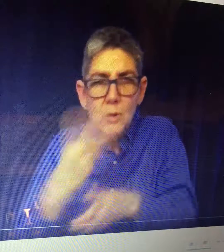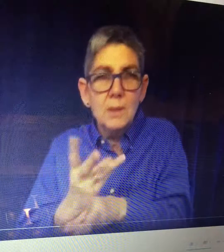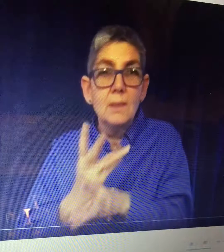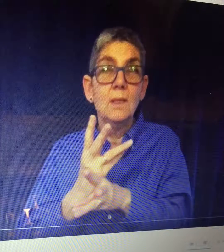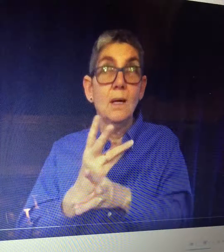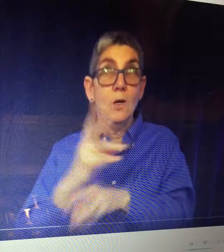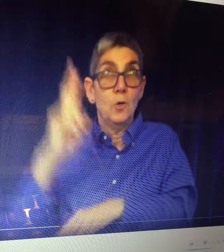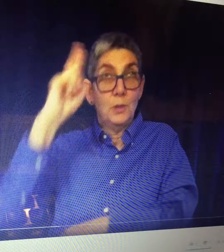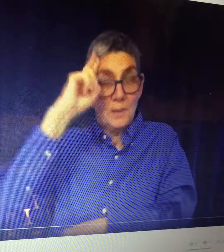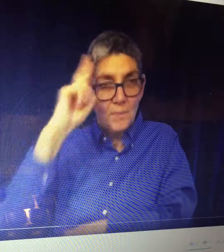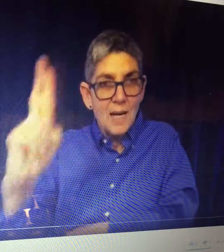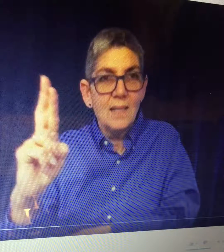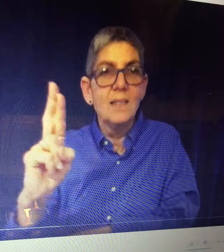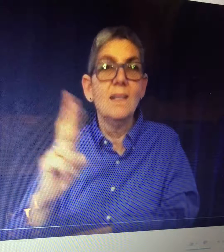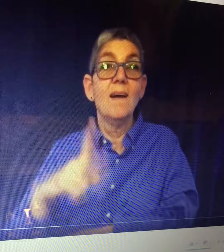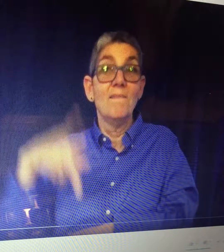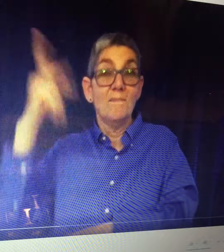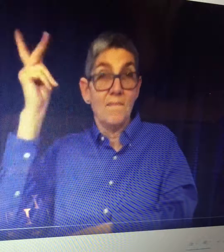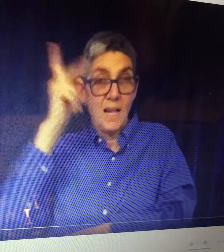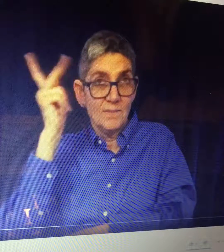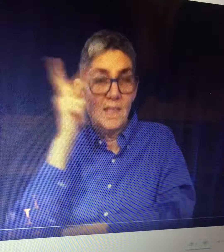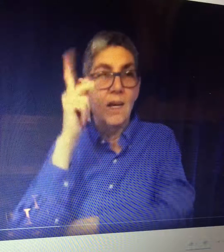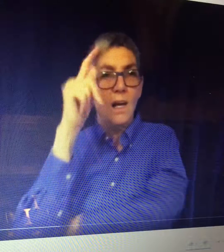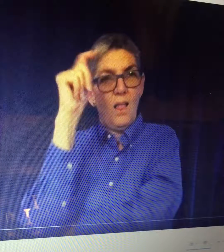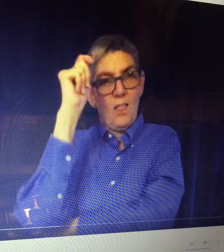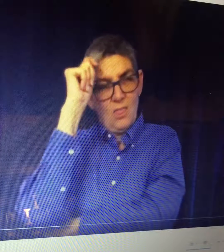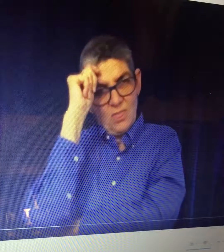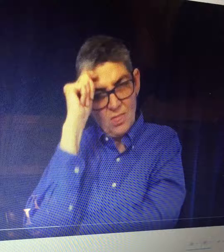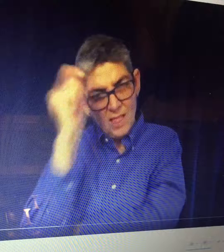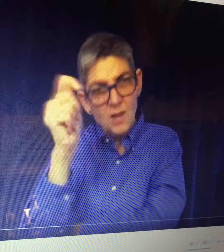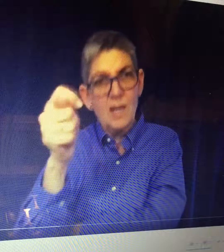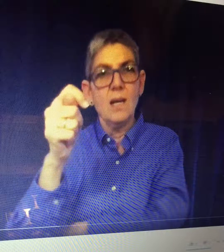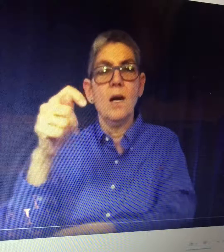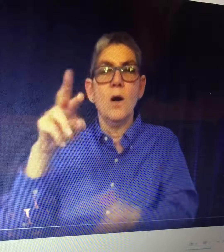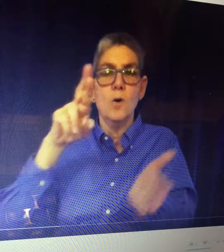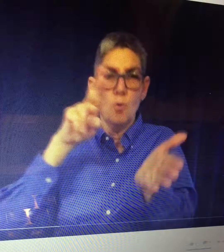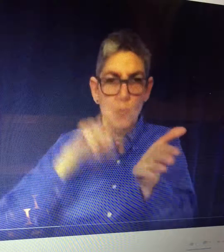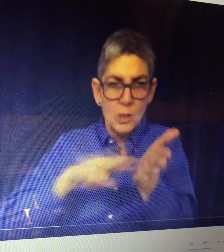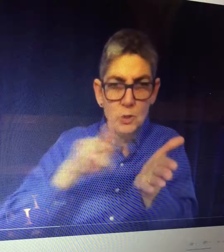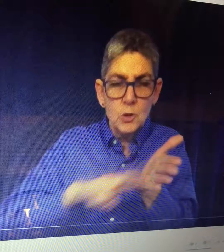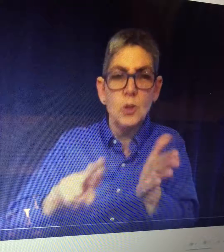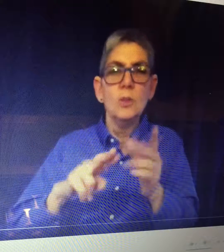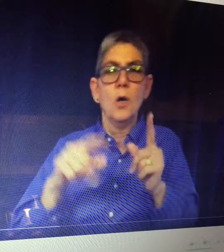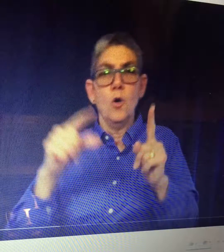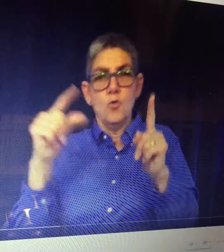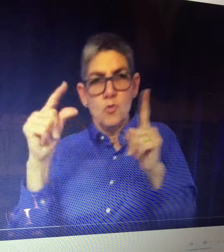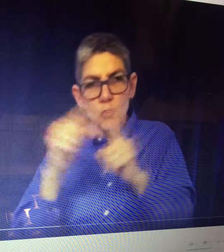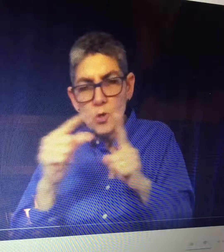people, world, respect, philosophy, theory, rules,